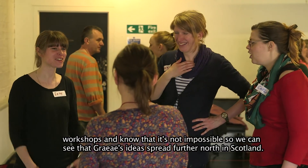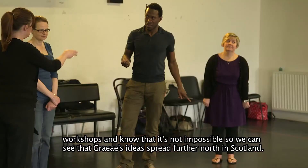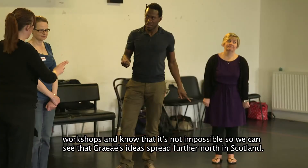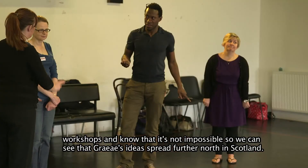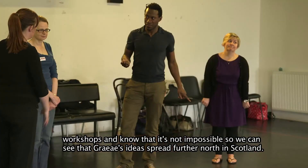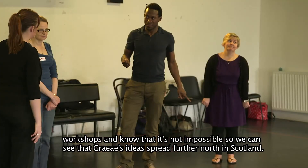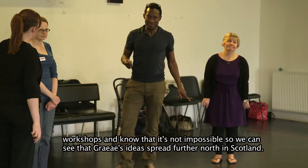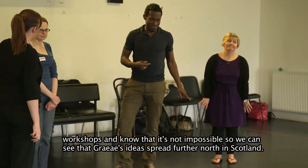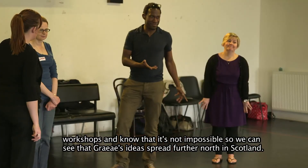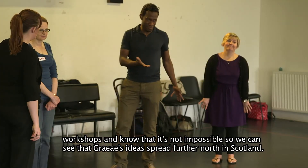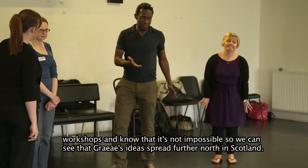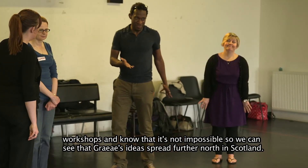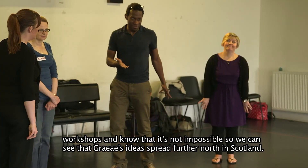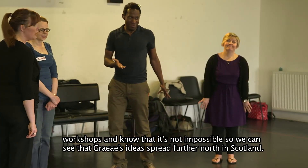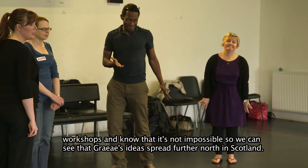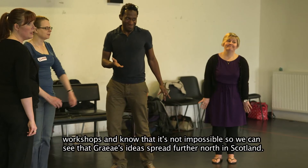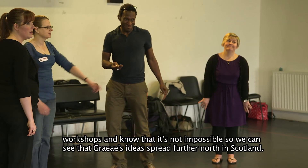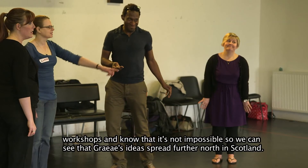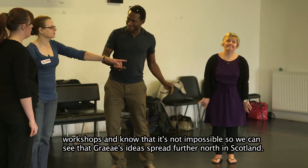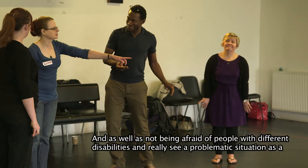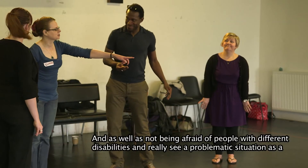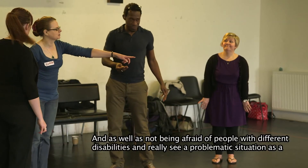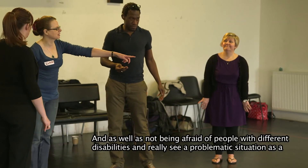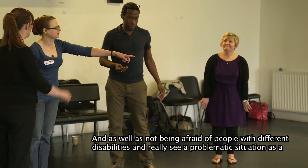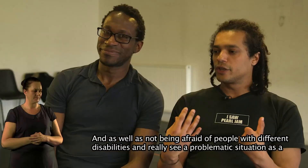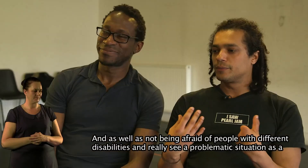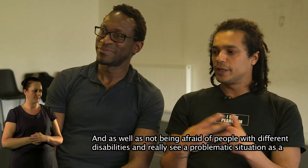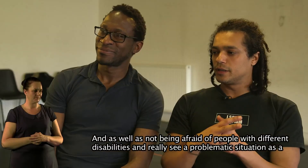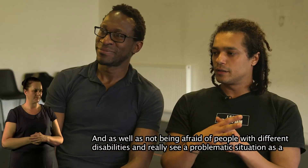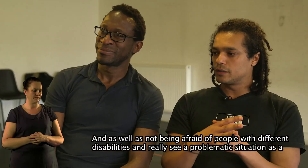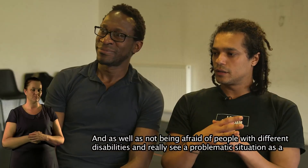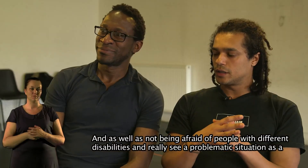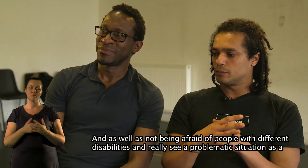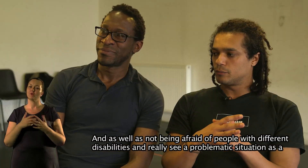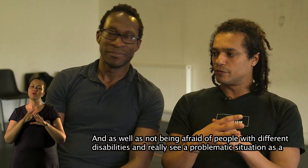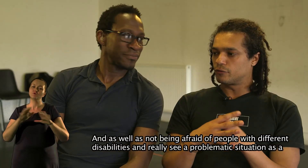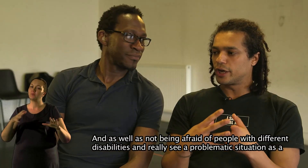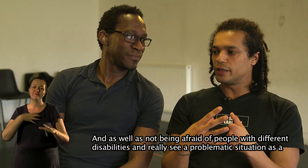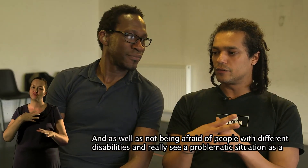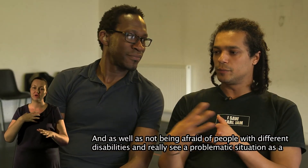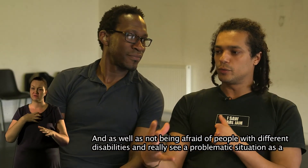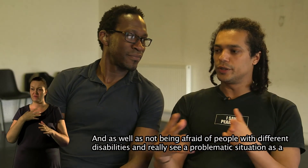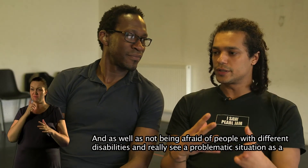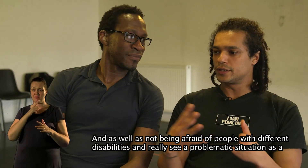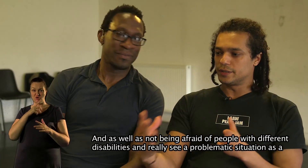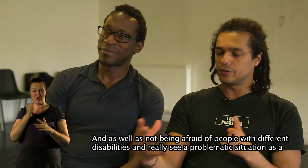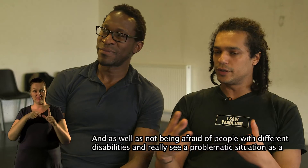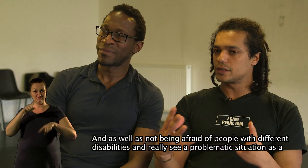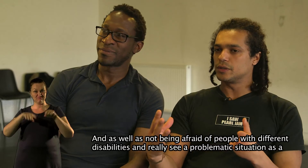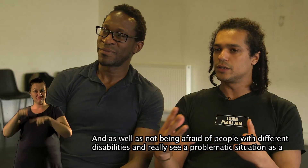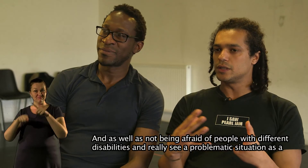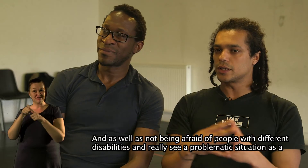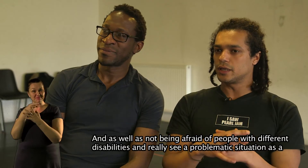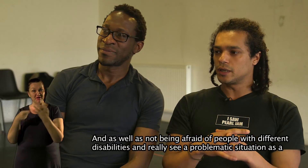ideas spread further north in Scotland. And as well as not being afraid of people with